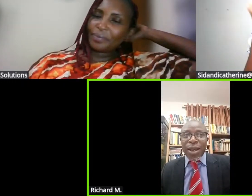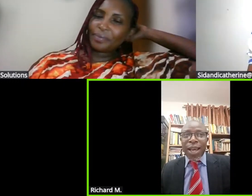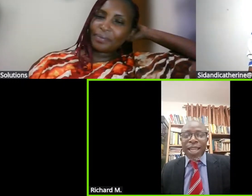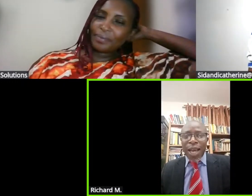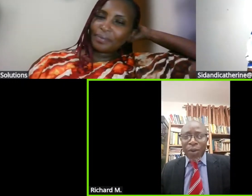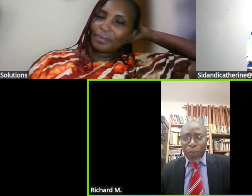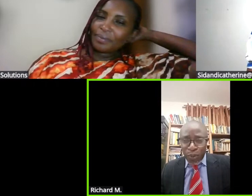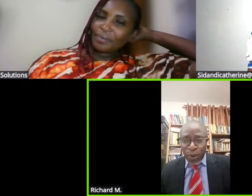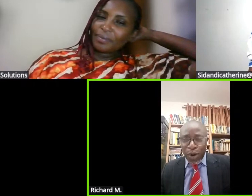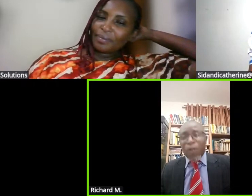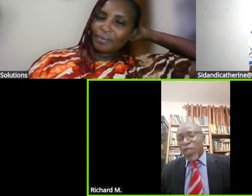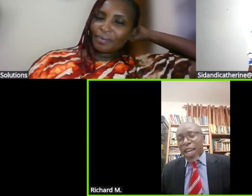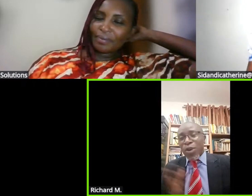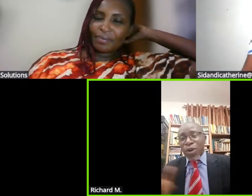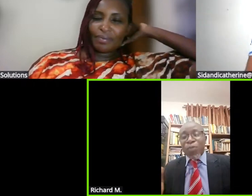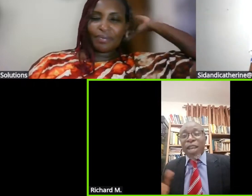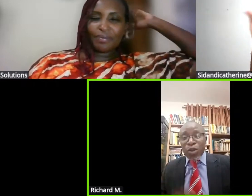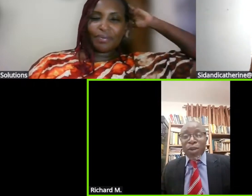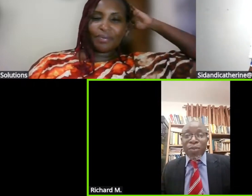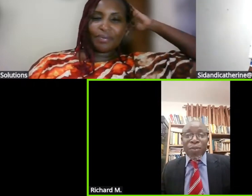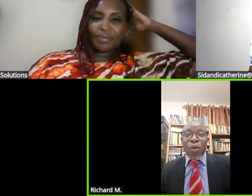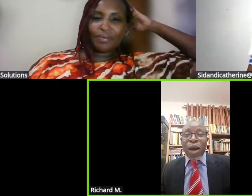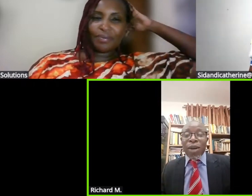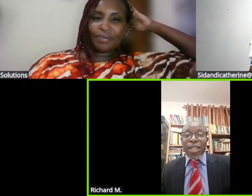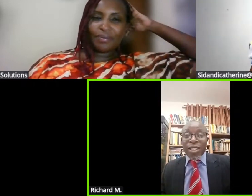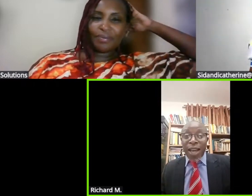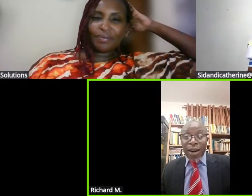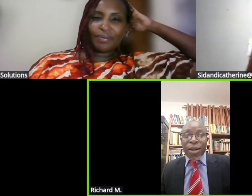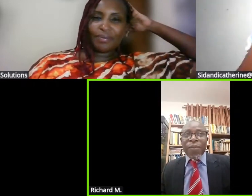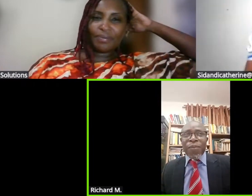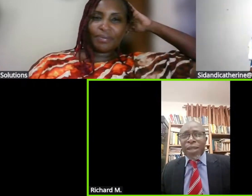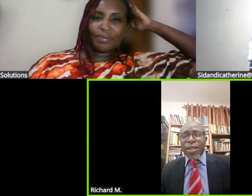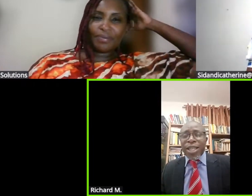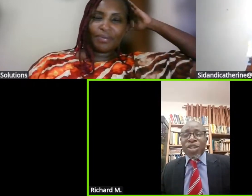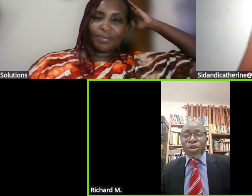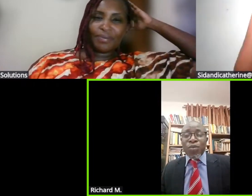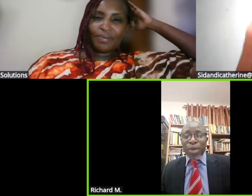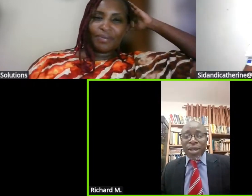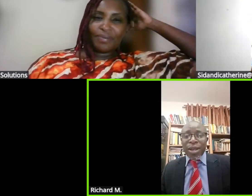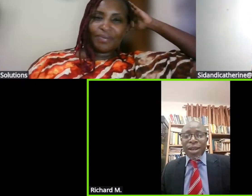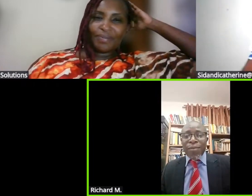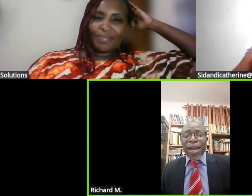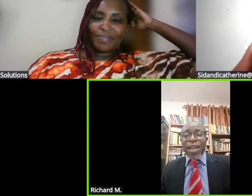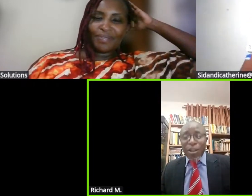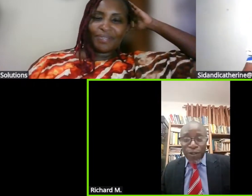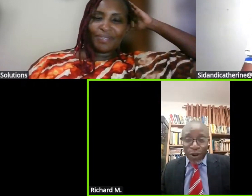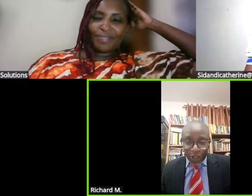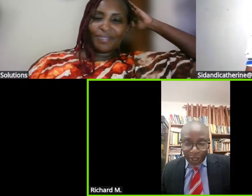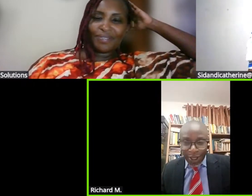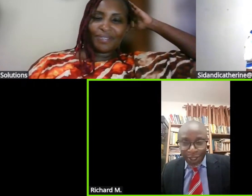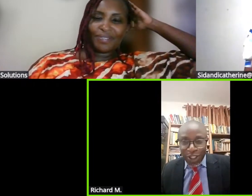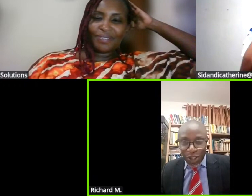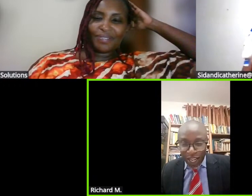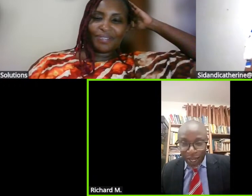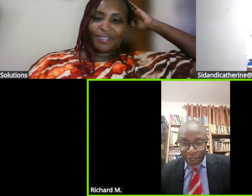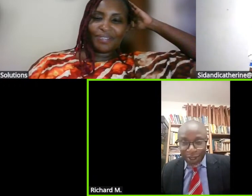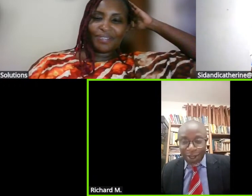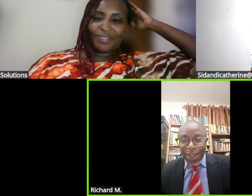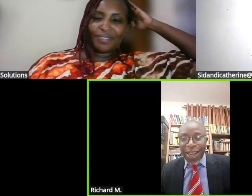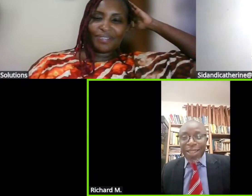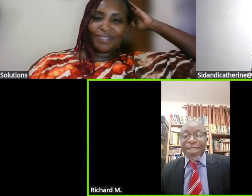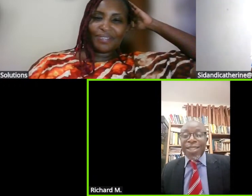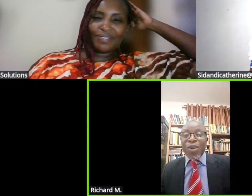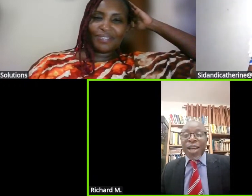that HR people, of course, I know there are so many people who are not HR, that they should be, by default,